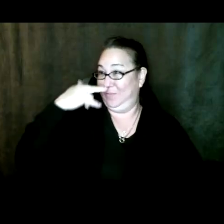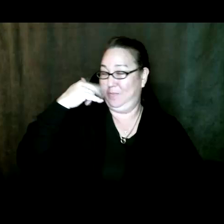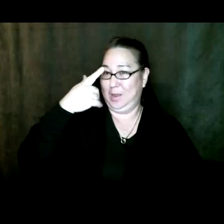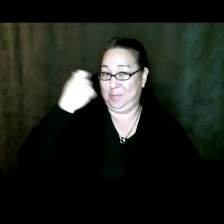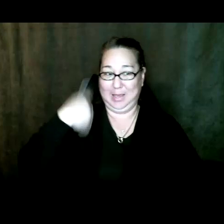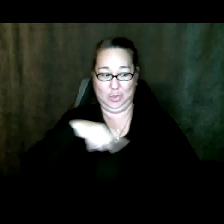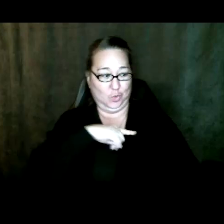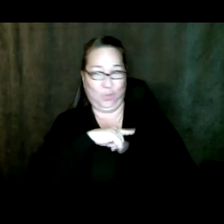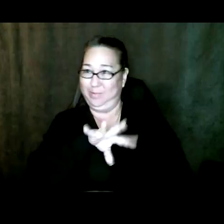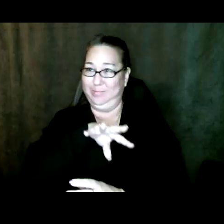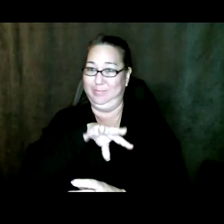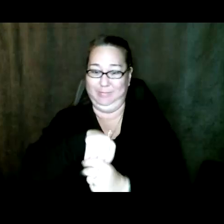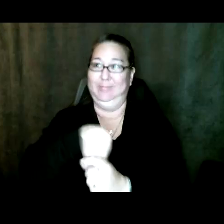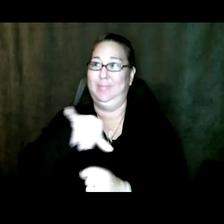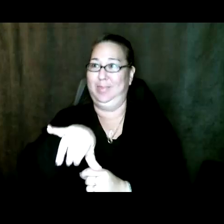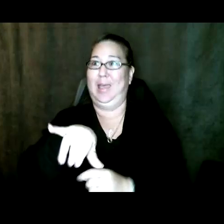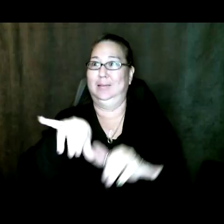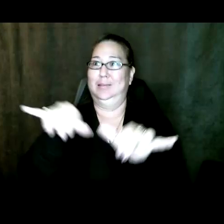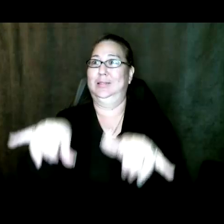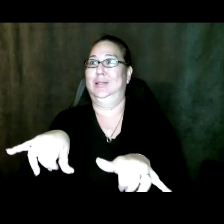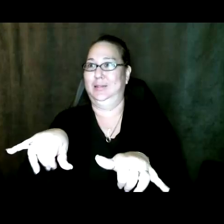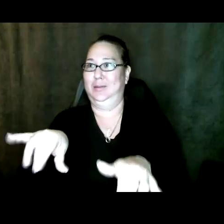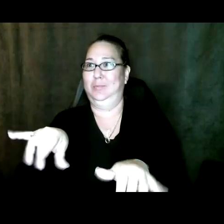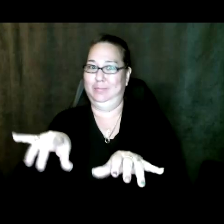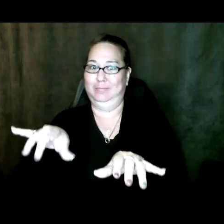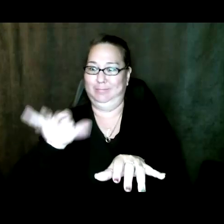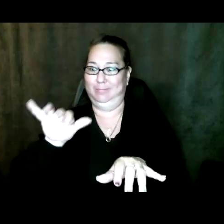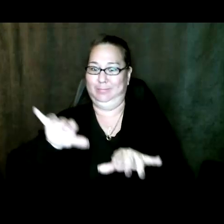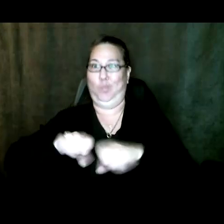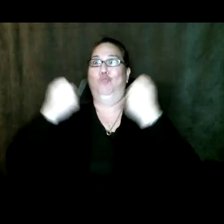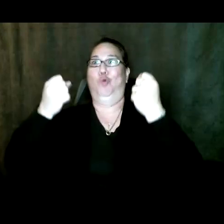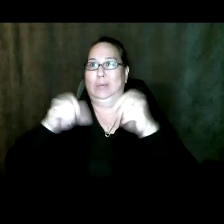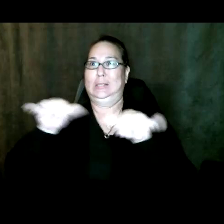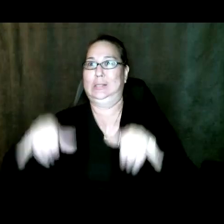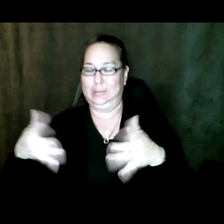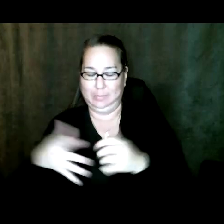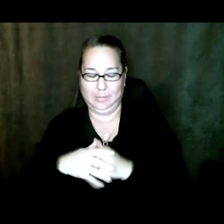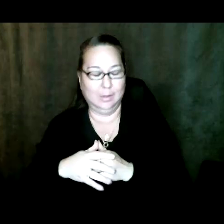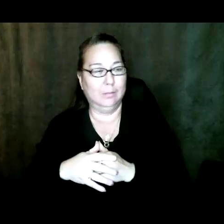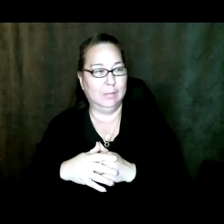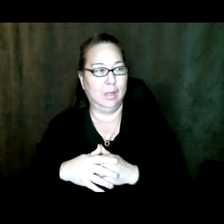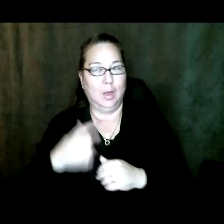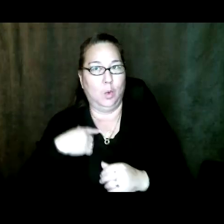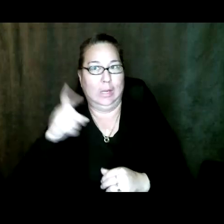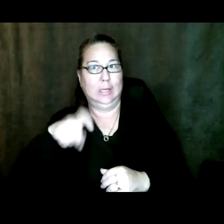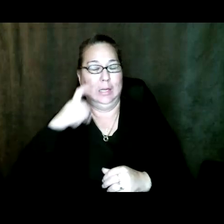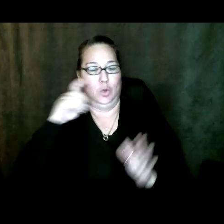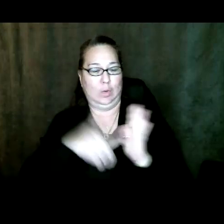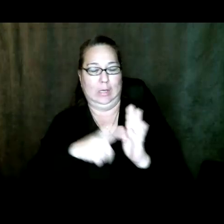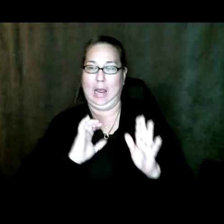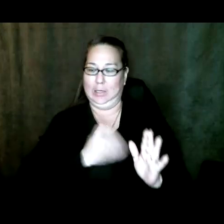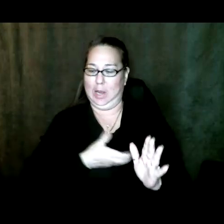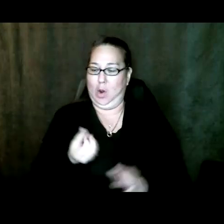we also in your comment, I just want to name like our own role and responsibility in that, for better or for